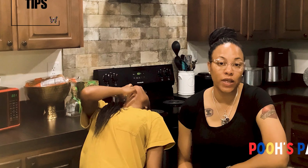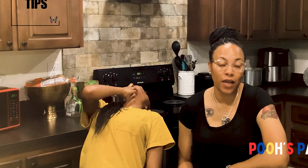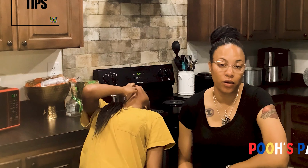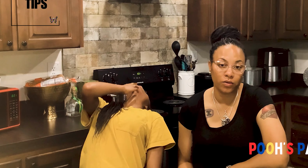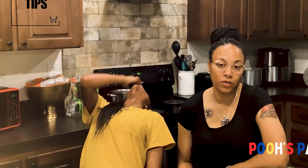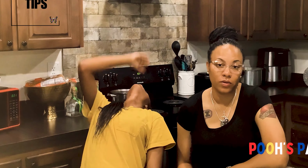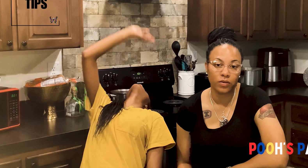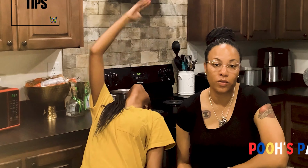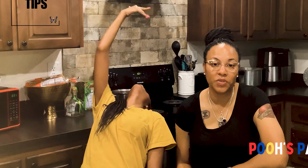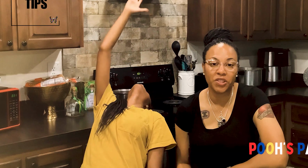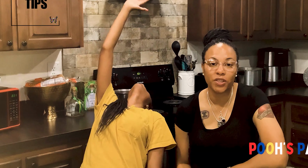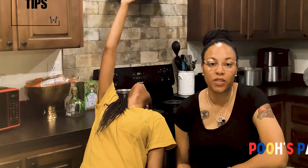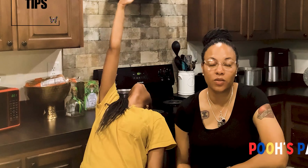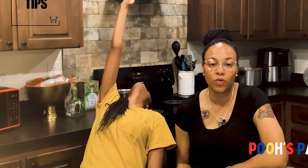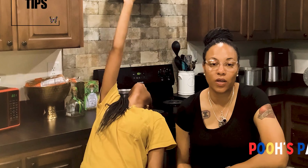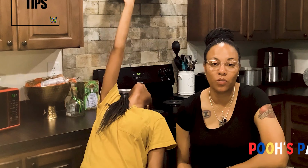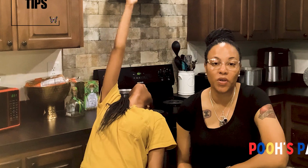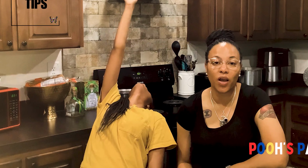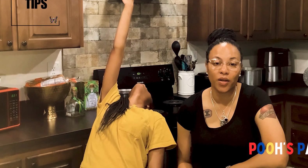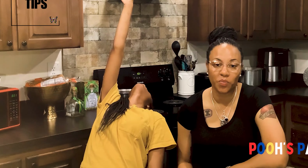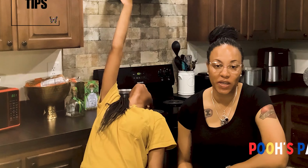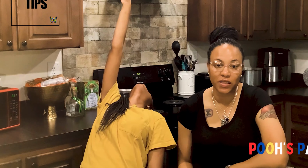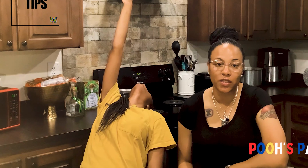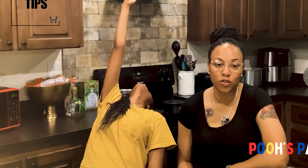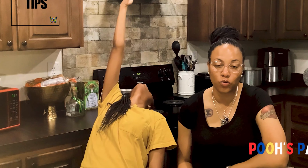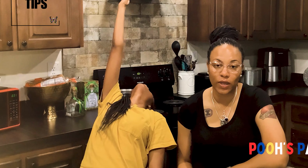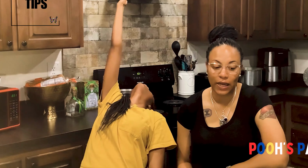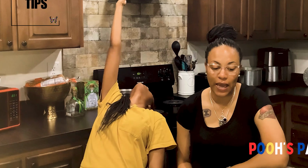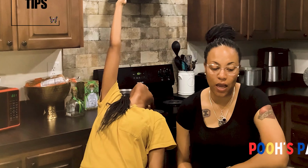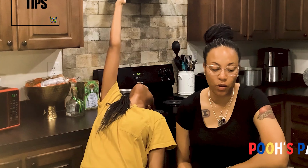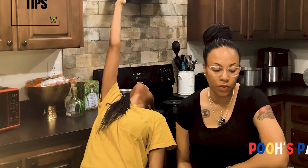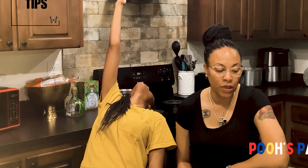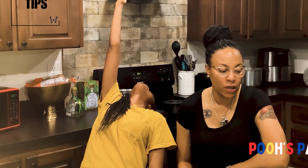child, which is what we are in the process of doing now.